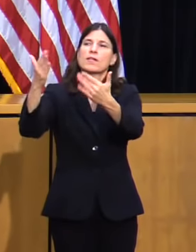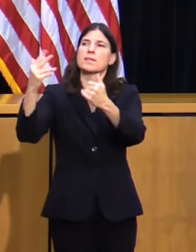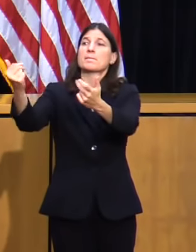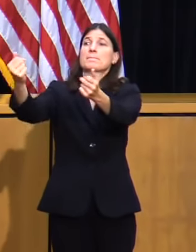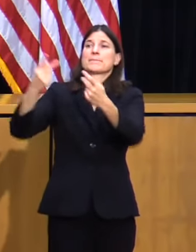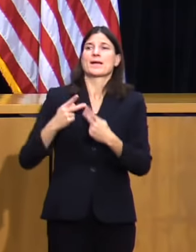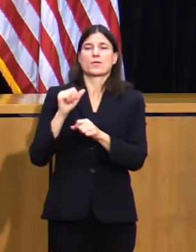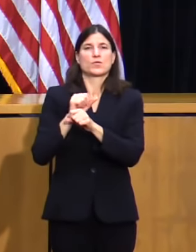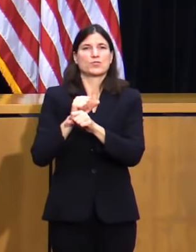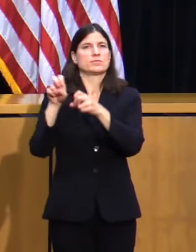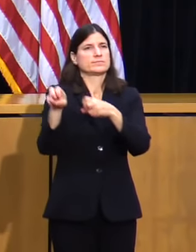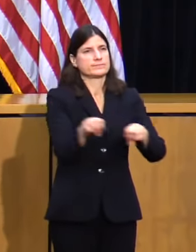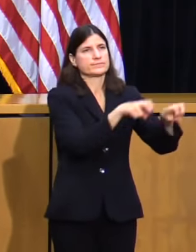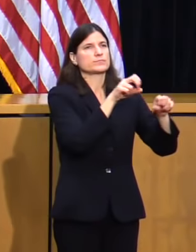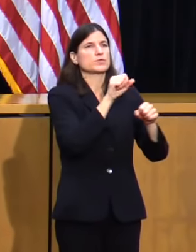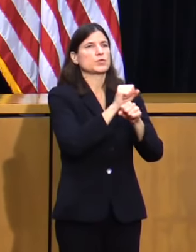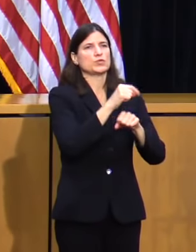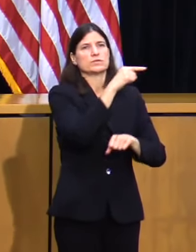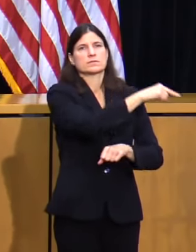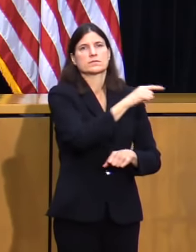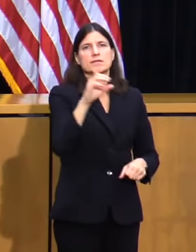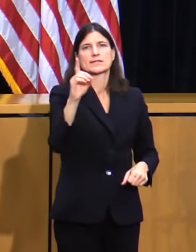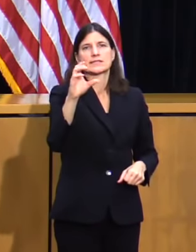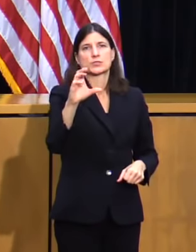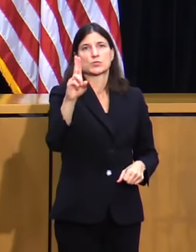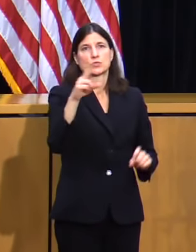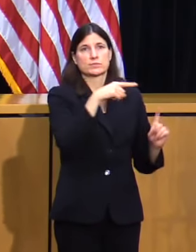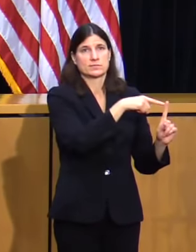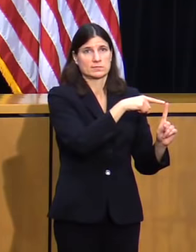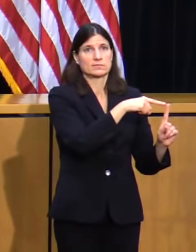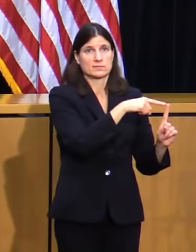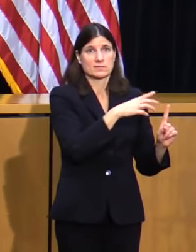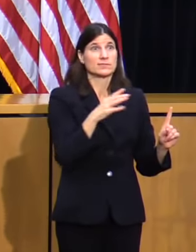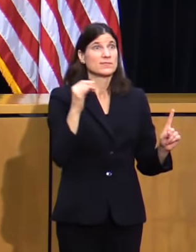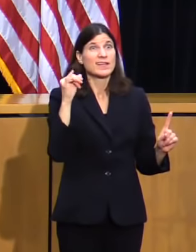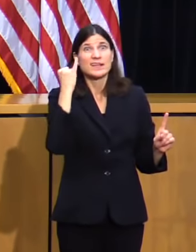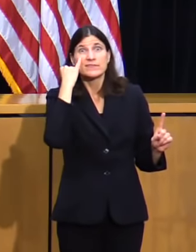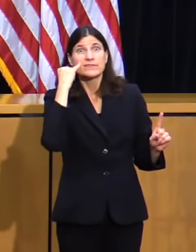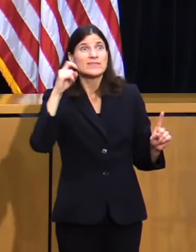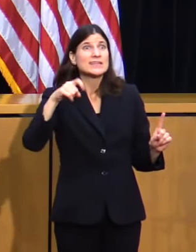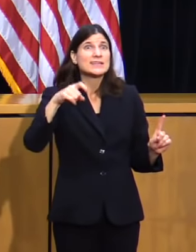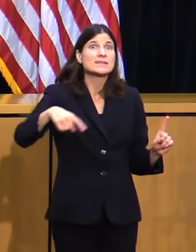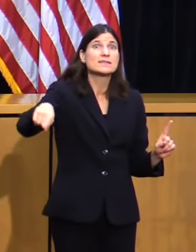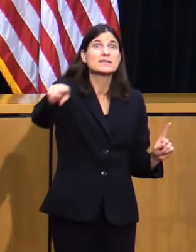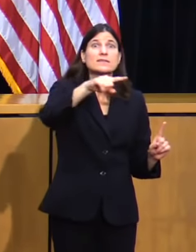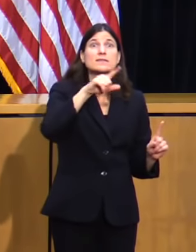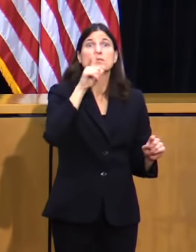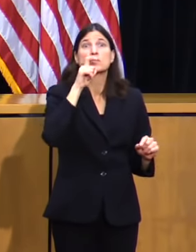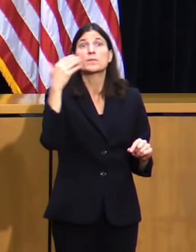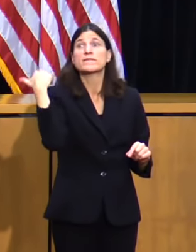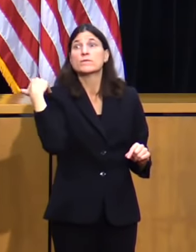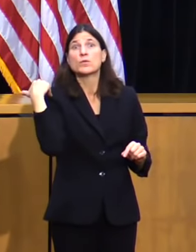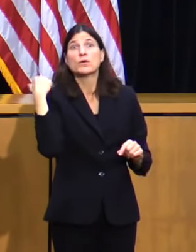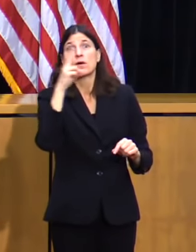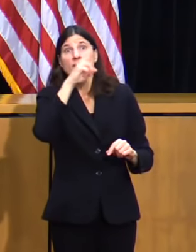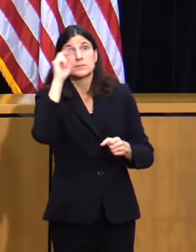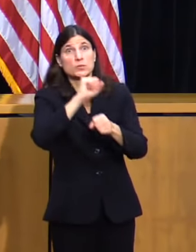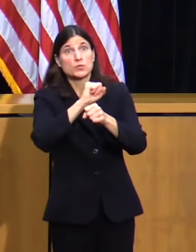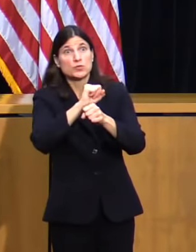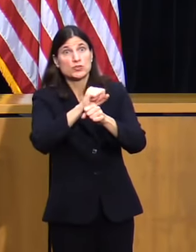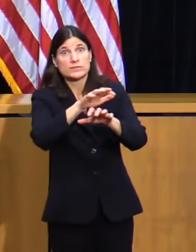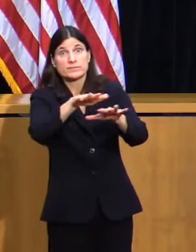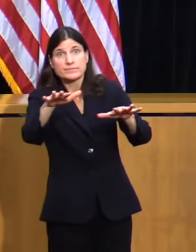as necessary, we'll have to shut down some clinical operations such that we can redeploy people to the field